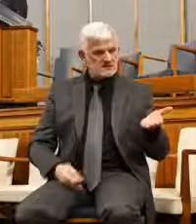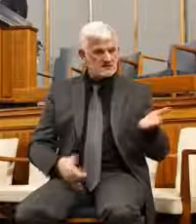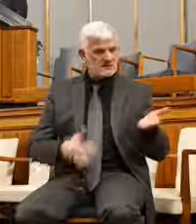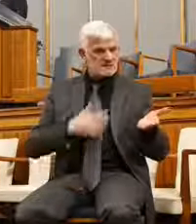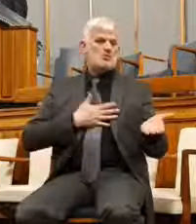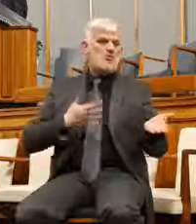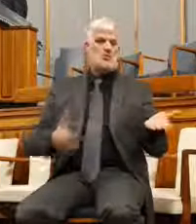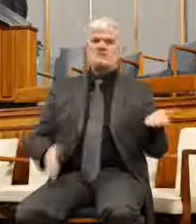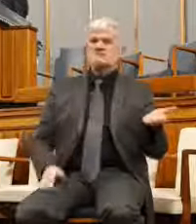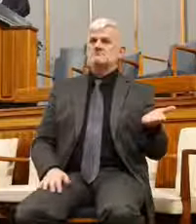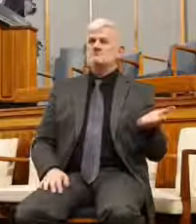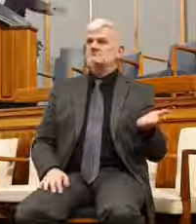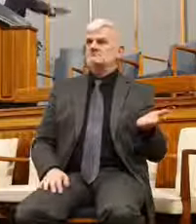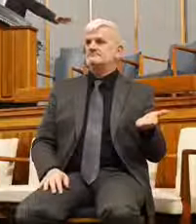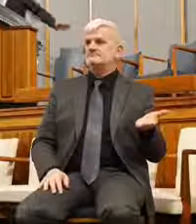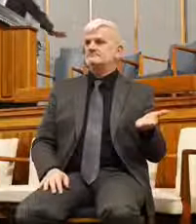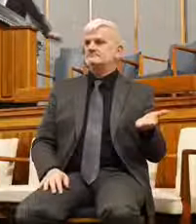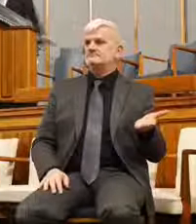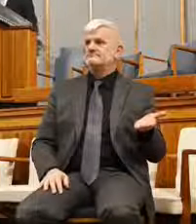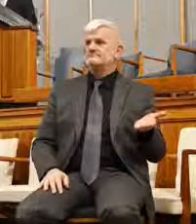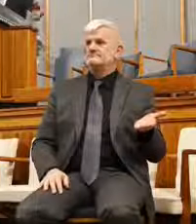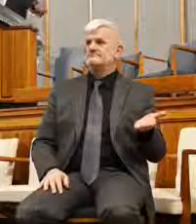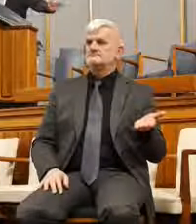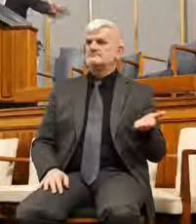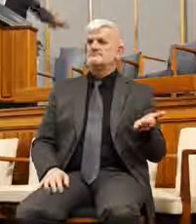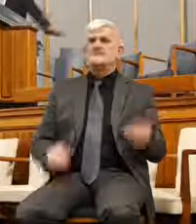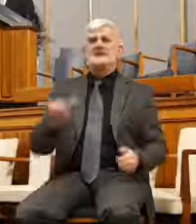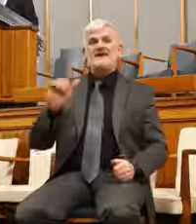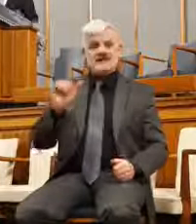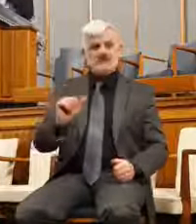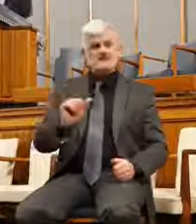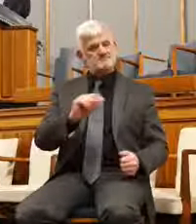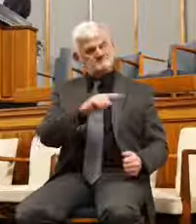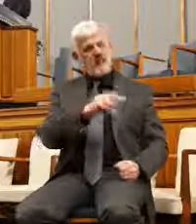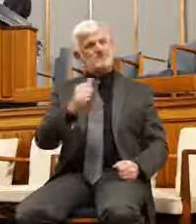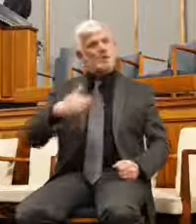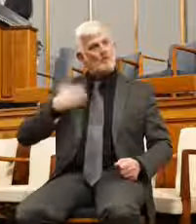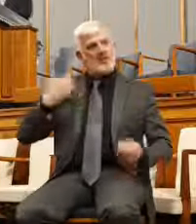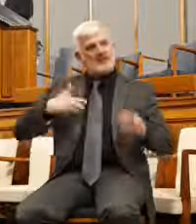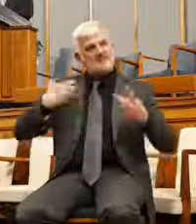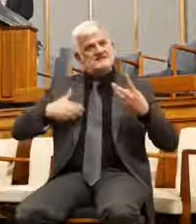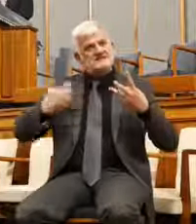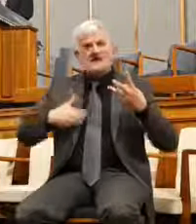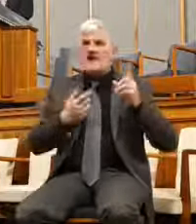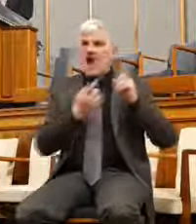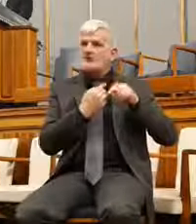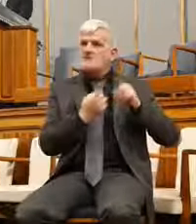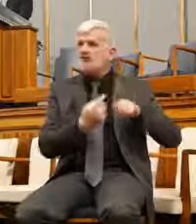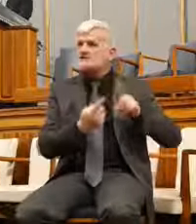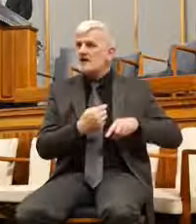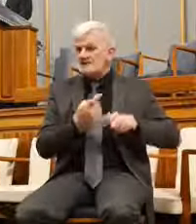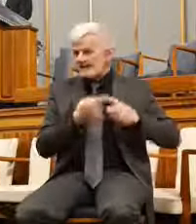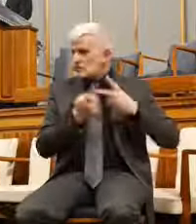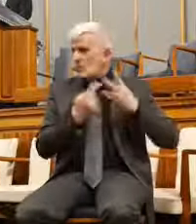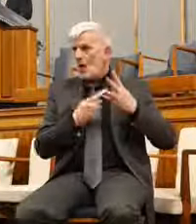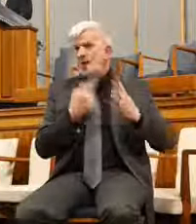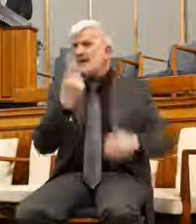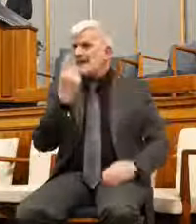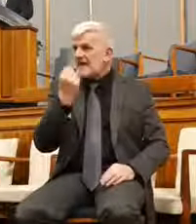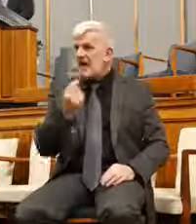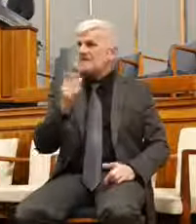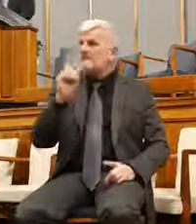the trouble. But we can come to all the complaints, but this is the thing that has to be dealt with first.